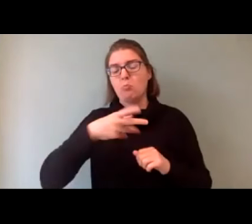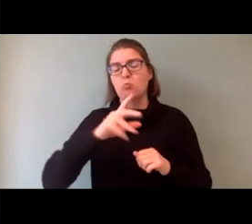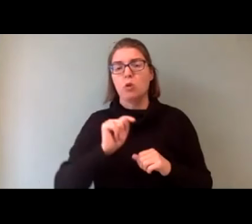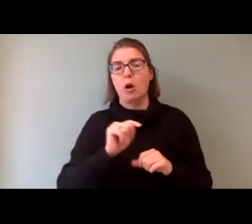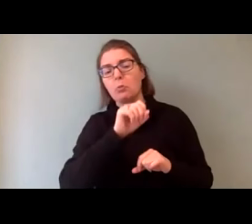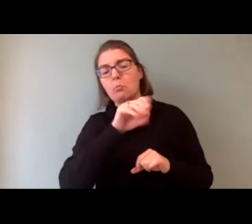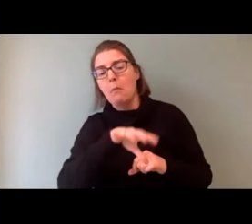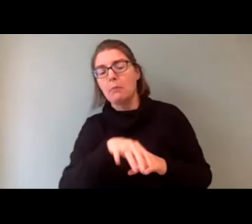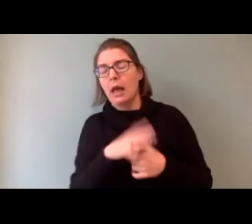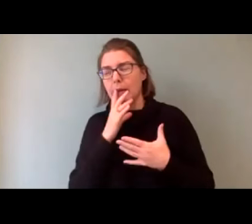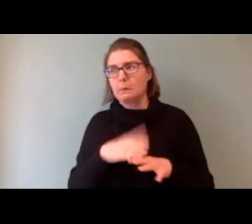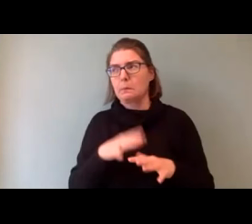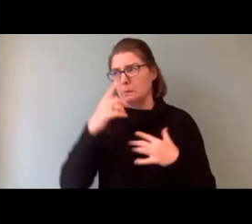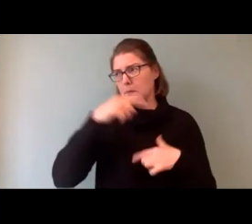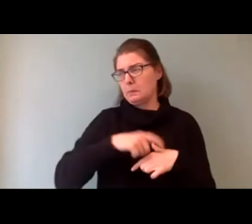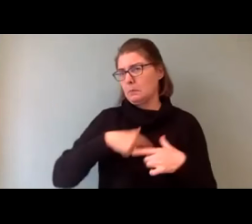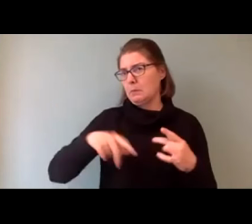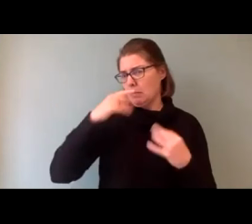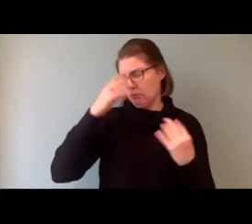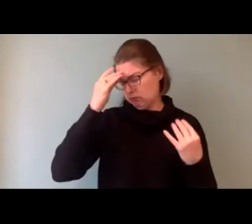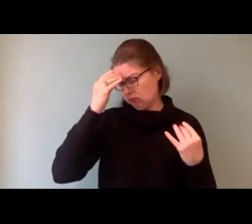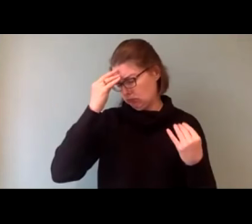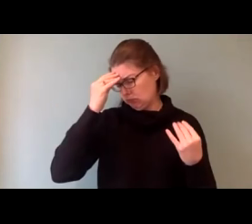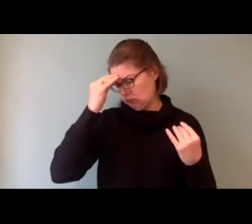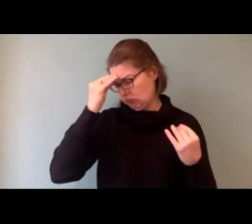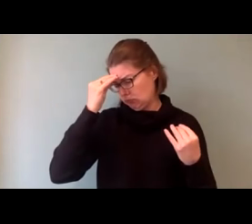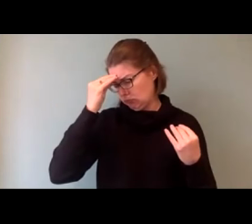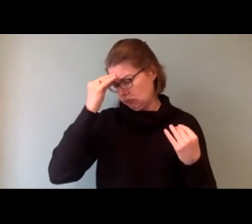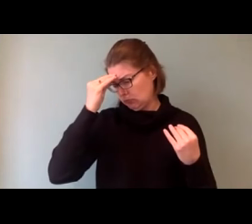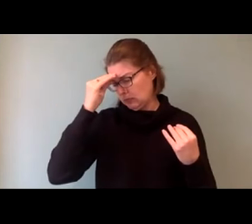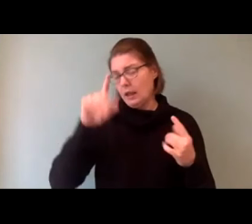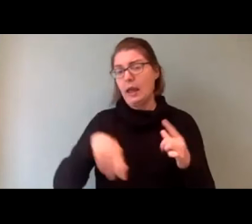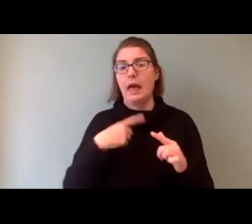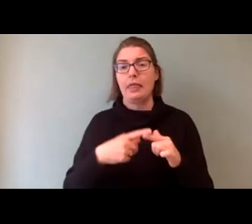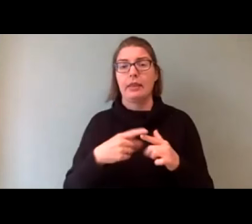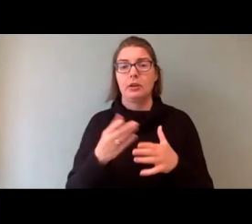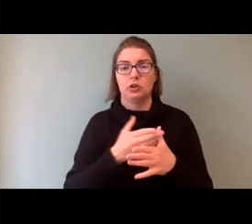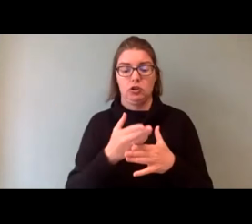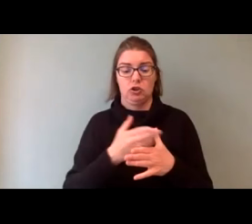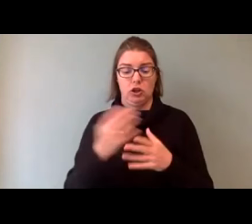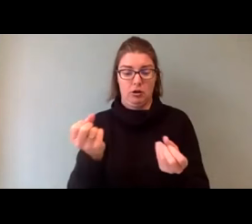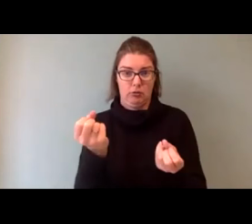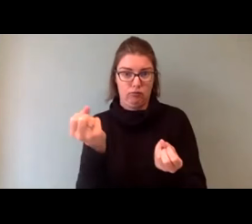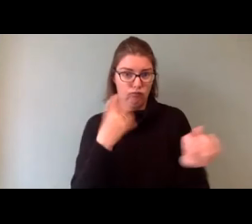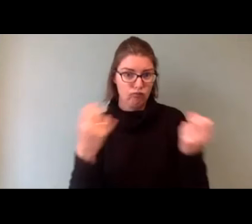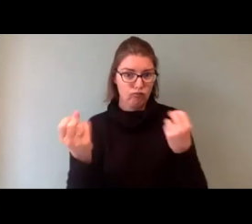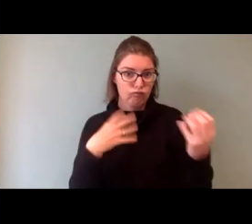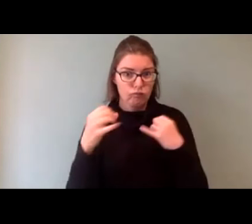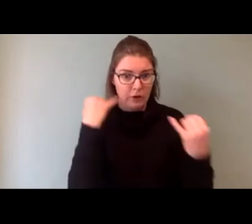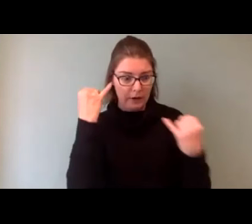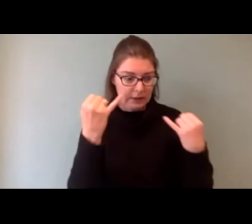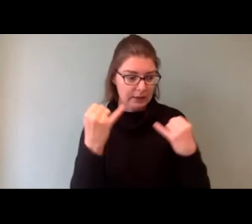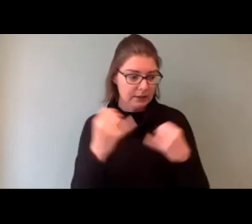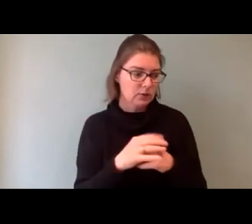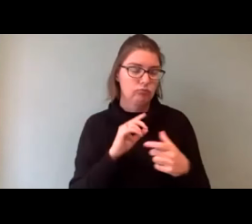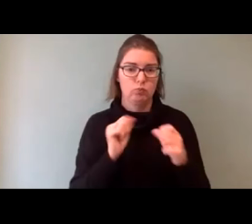time for people to really gather their thoughts, then have a share back period where people can share their ideas to the